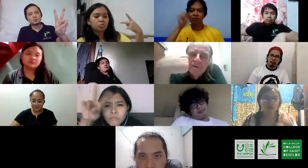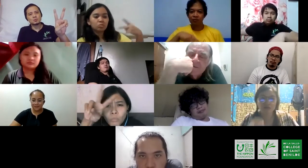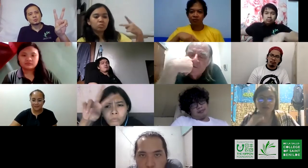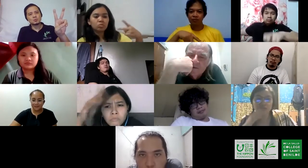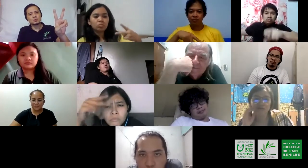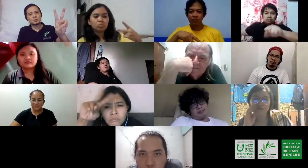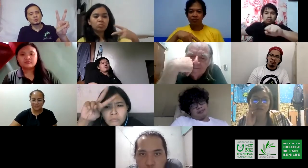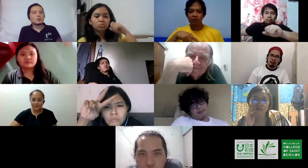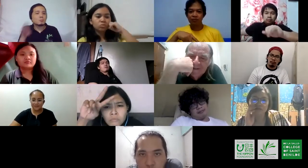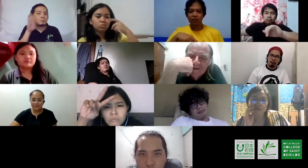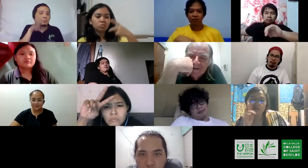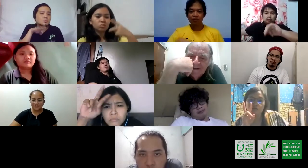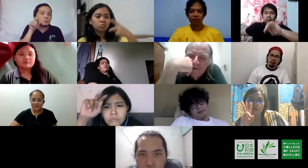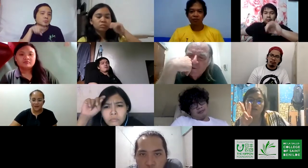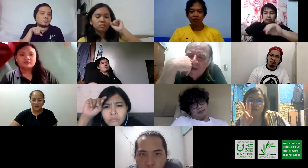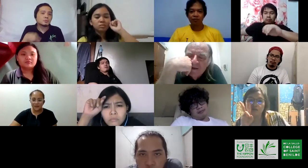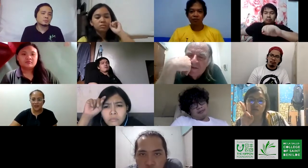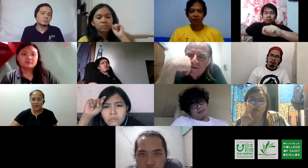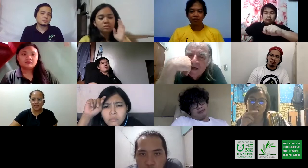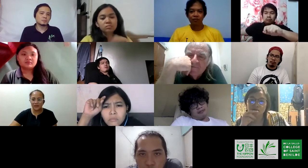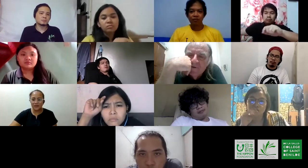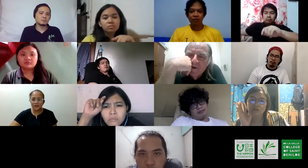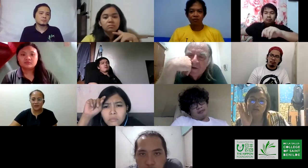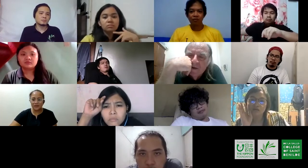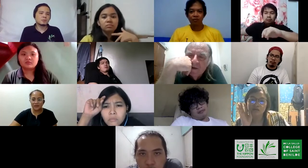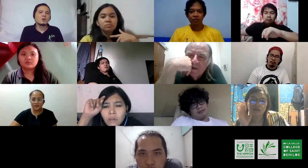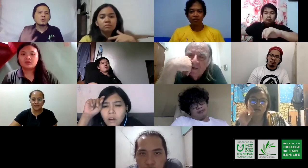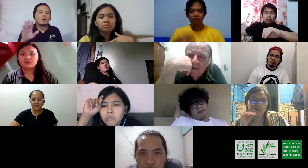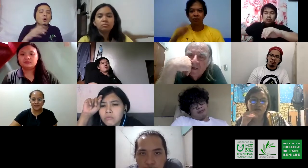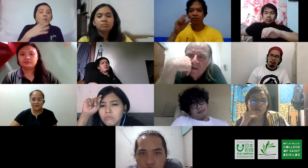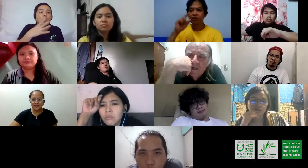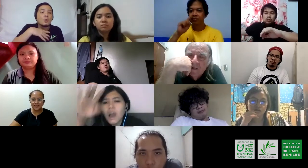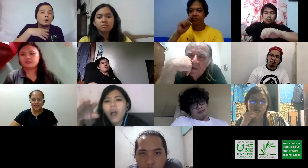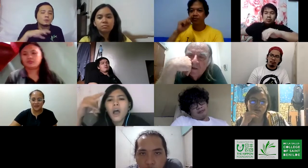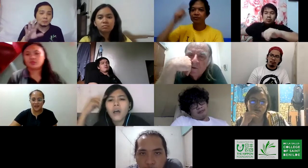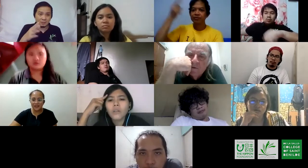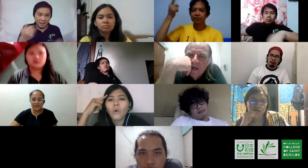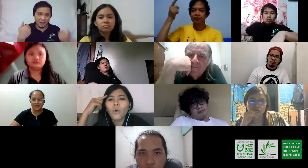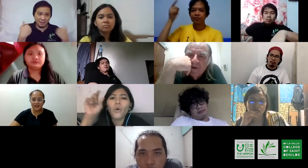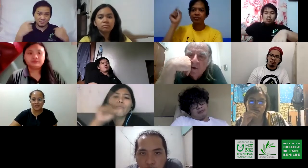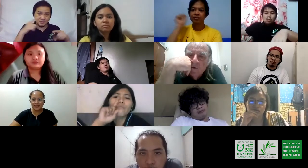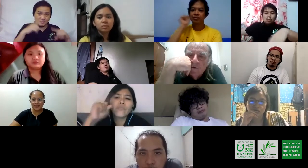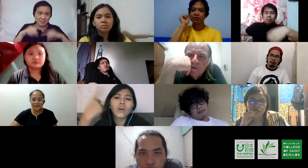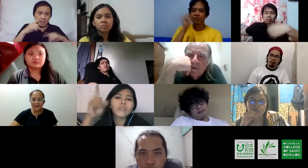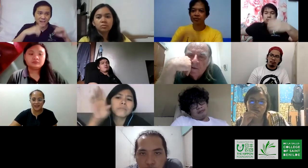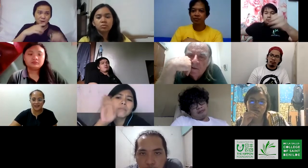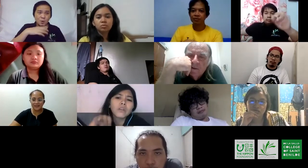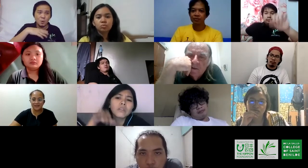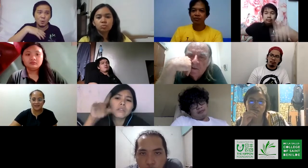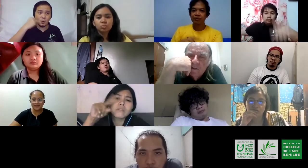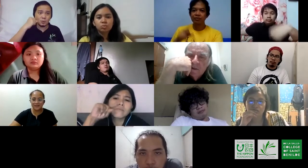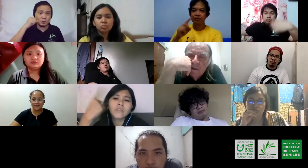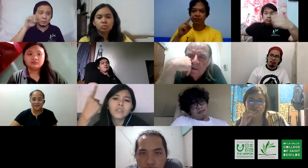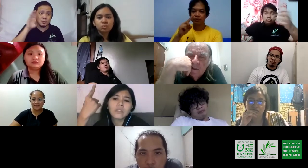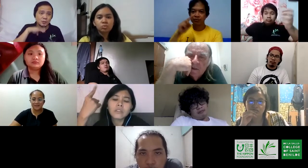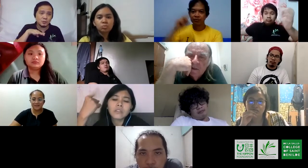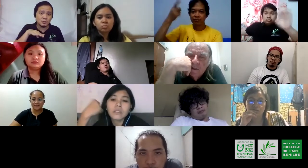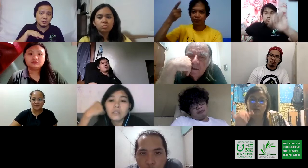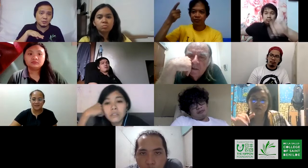Brother and sister. You don't have a sign for, you don't have an older,